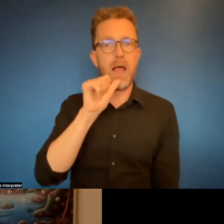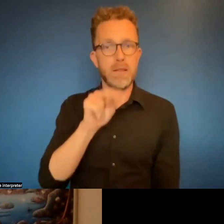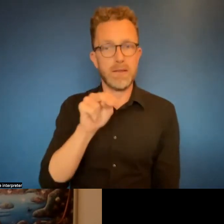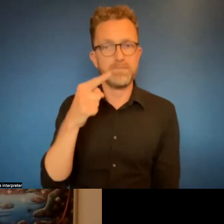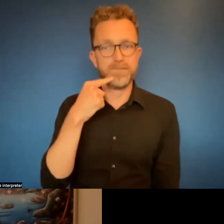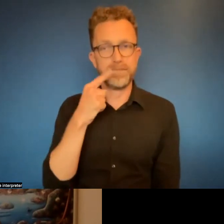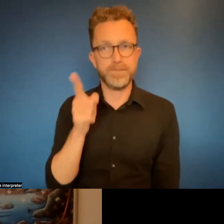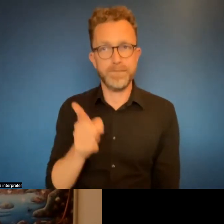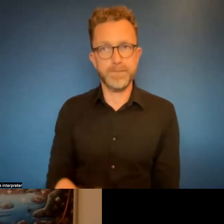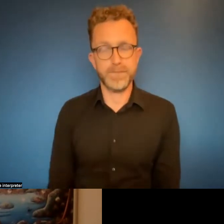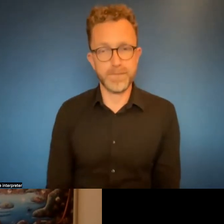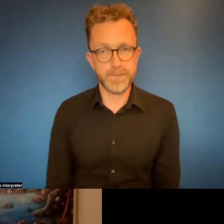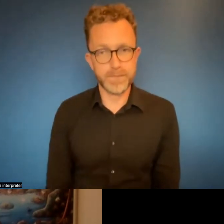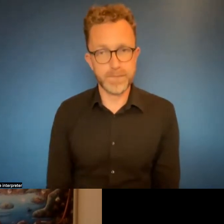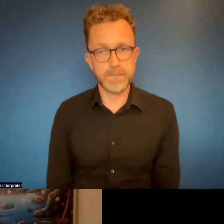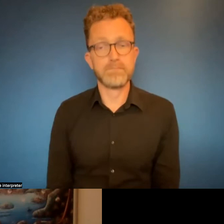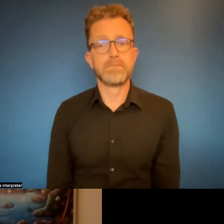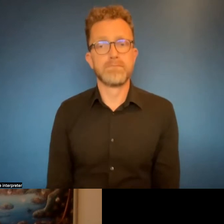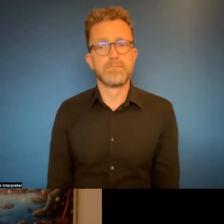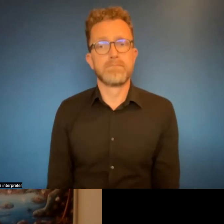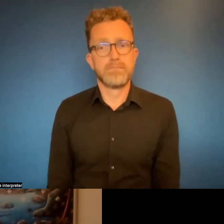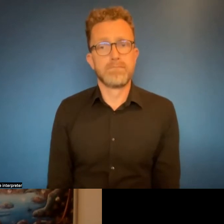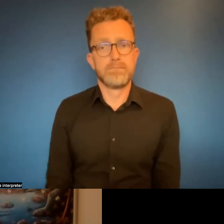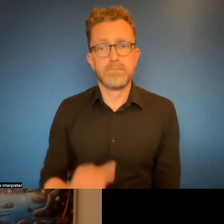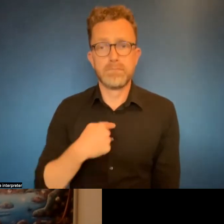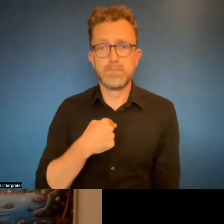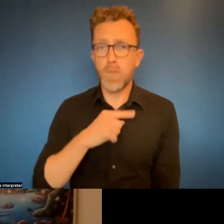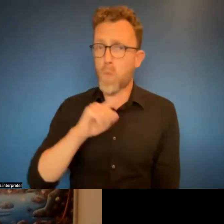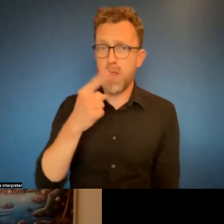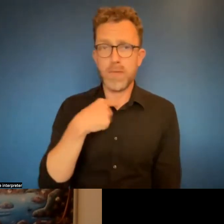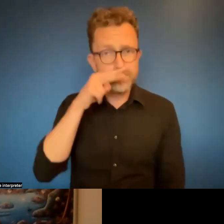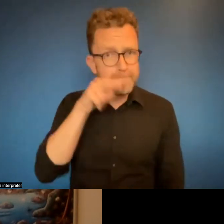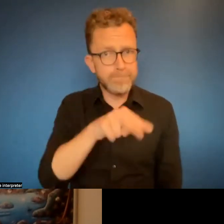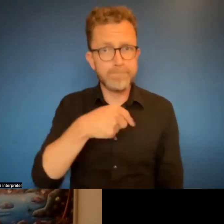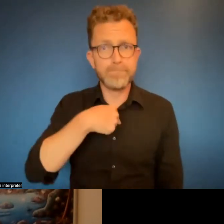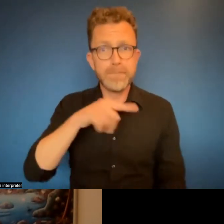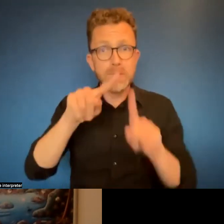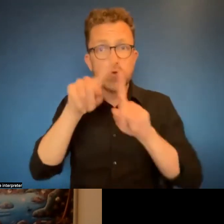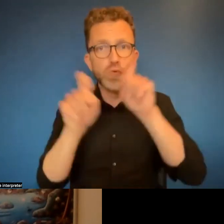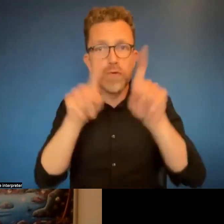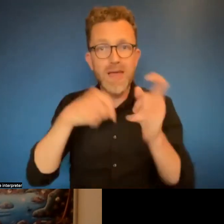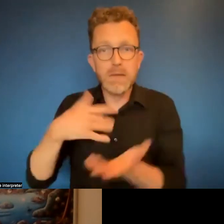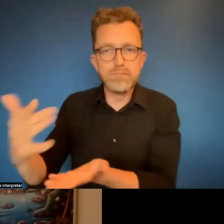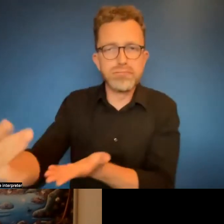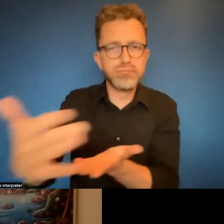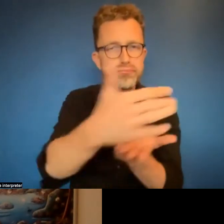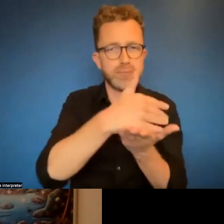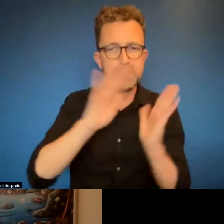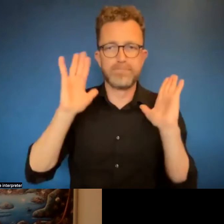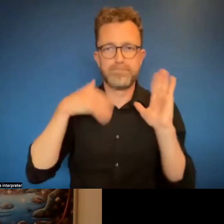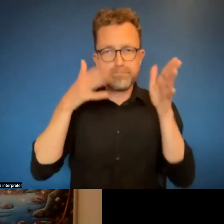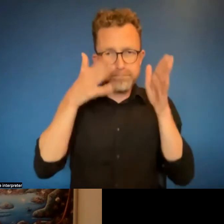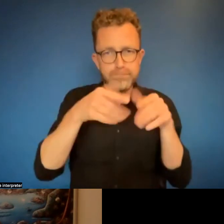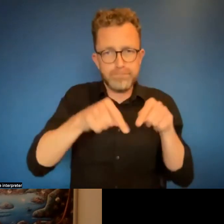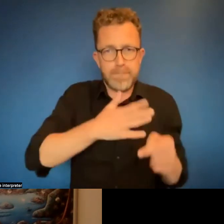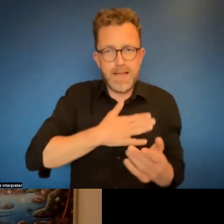to have such a situation as you mentioned, that they will be able to make use of the Polish system, which is not perfect,